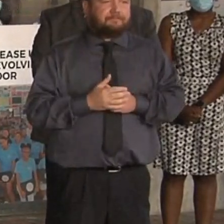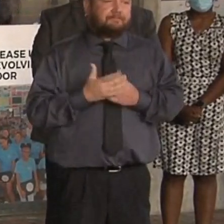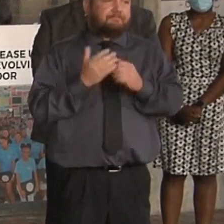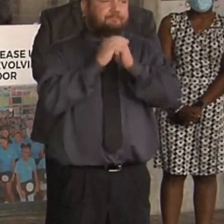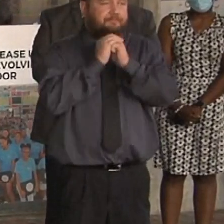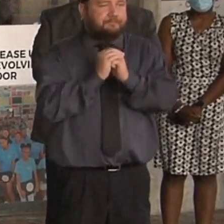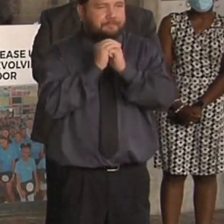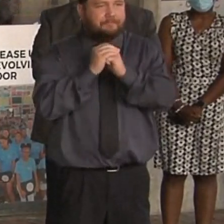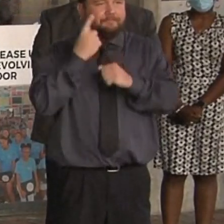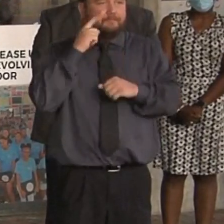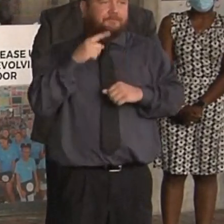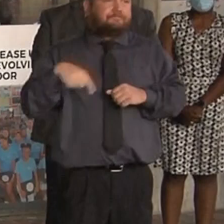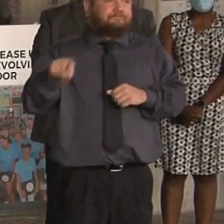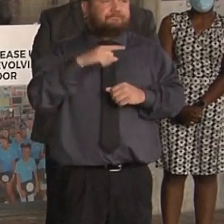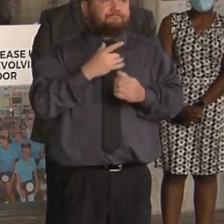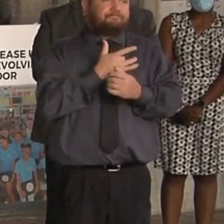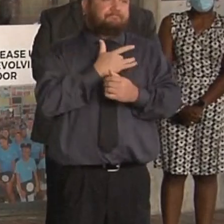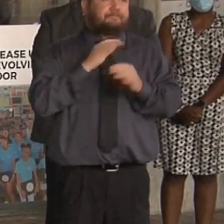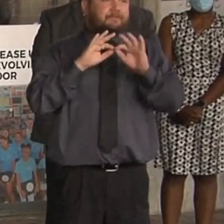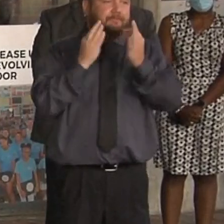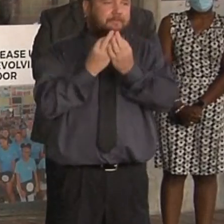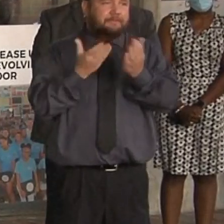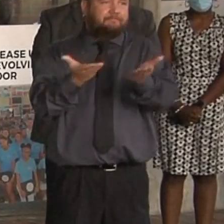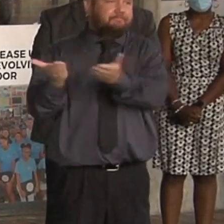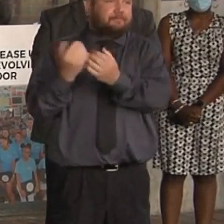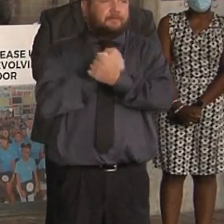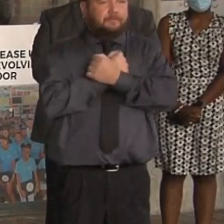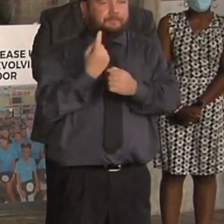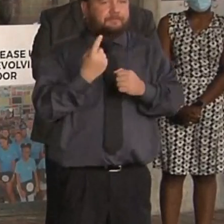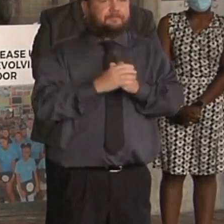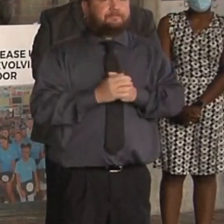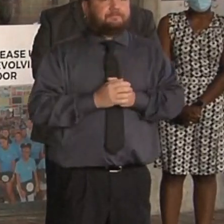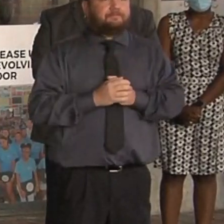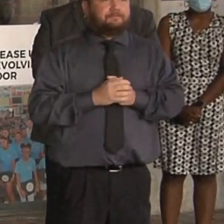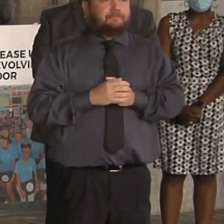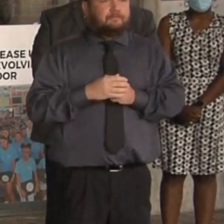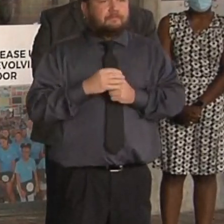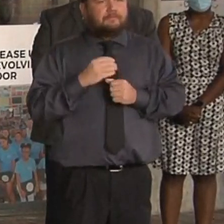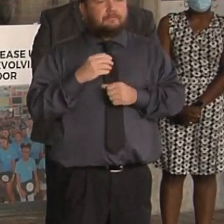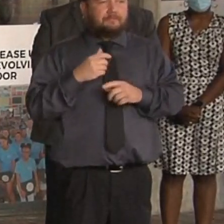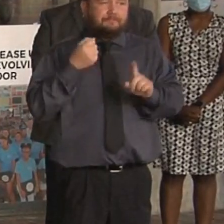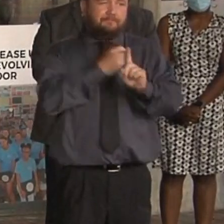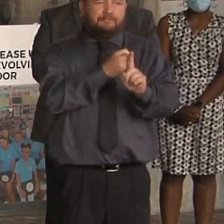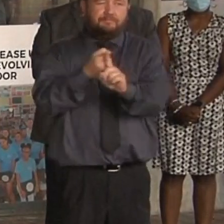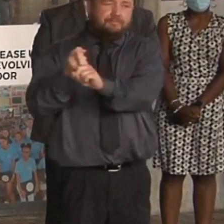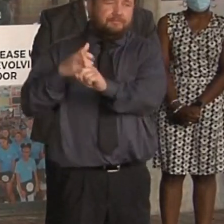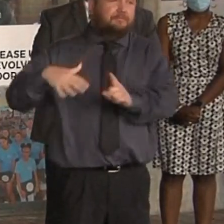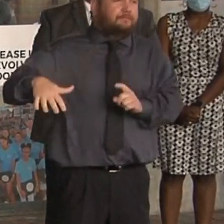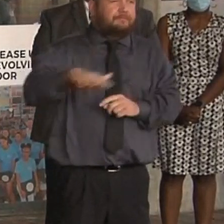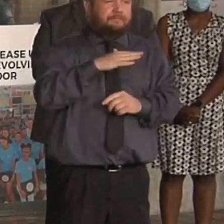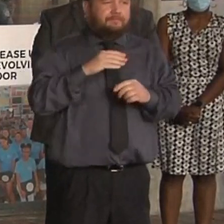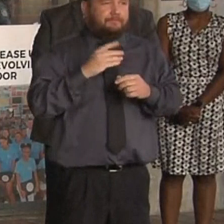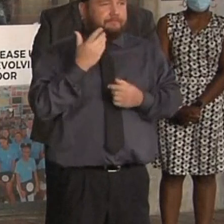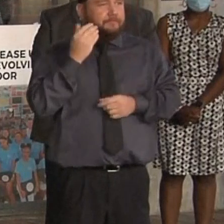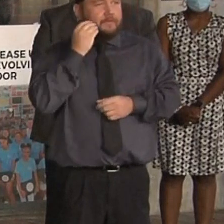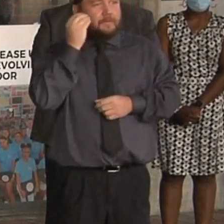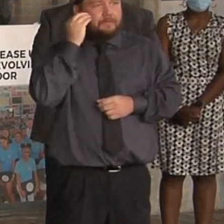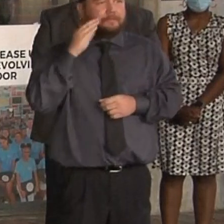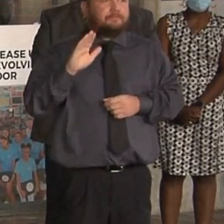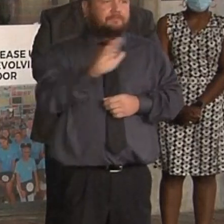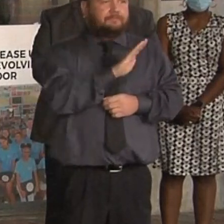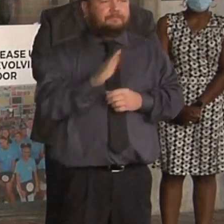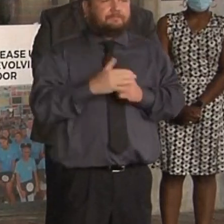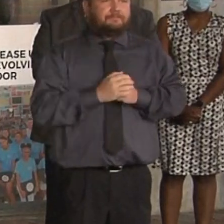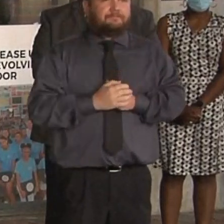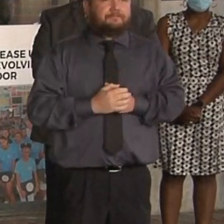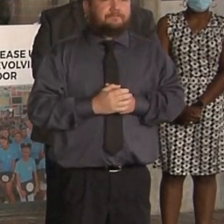who are struggling with this illness and who have lost loved ones during this difficult time. Today, I want to take this opportunity